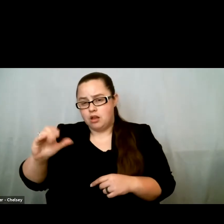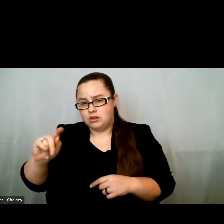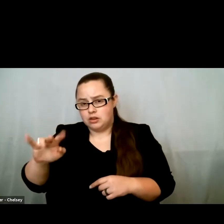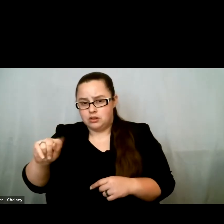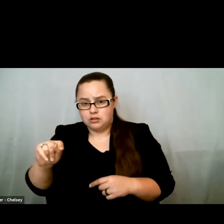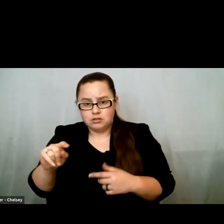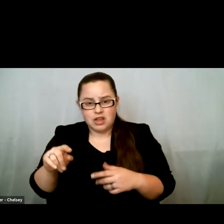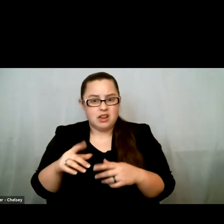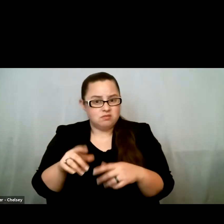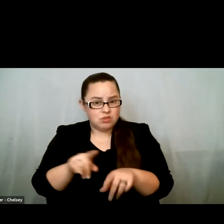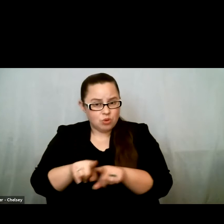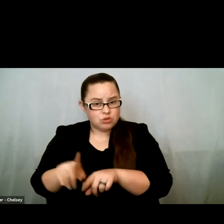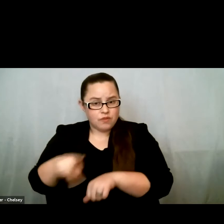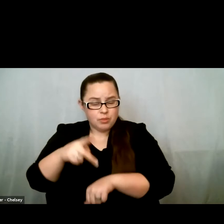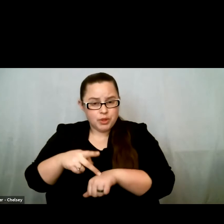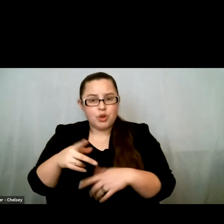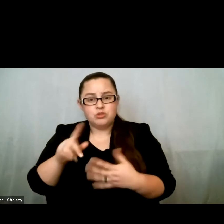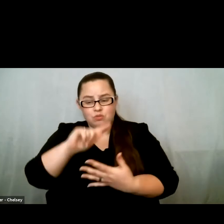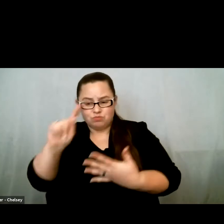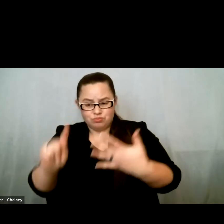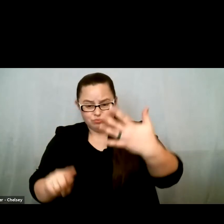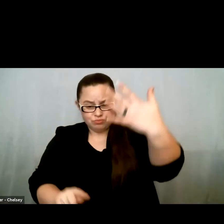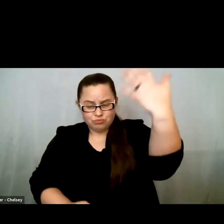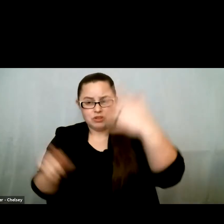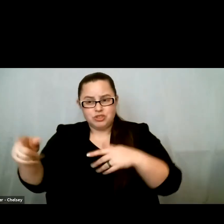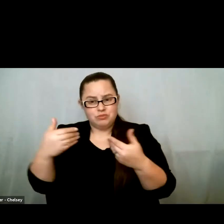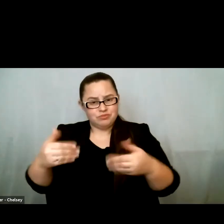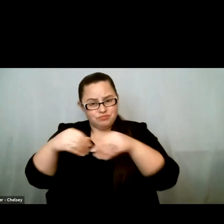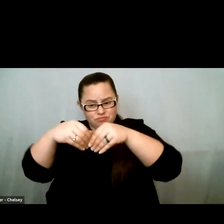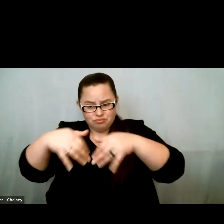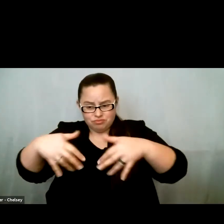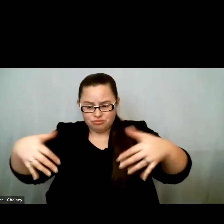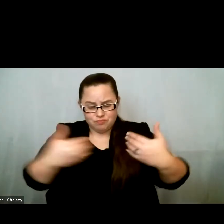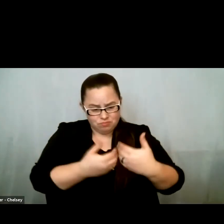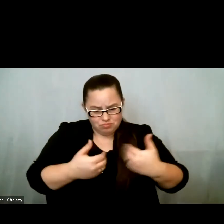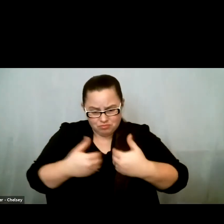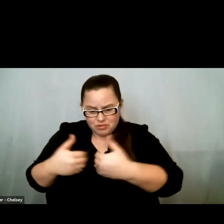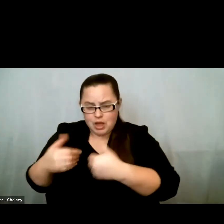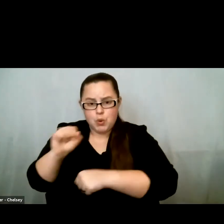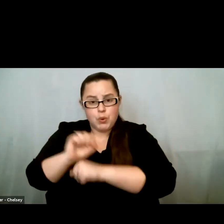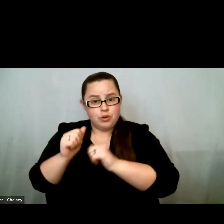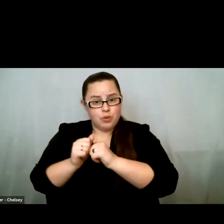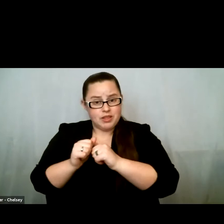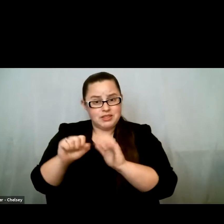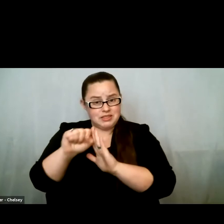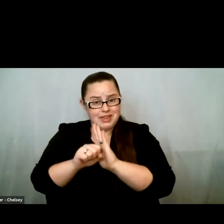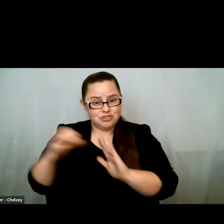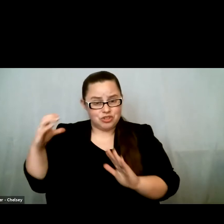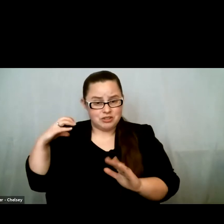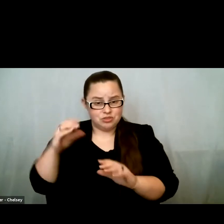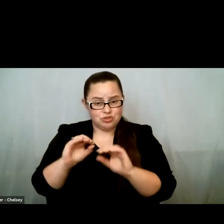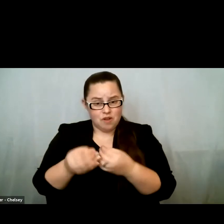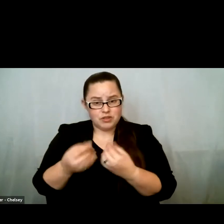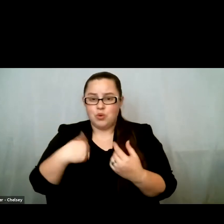tireless commitment to get this worked and also to work with the state chancellor's office, we wouldn't be able to look at